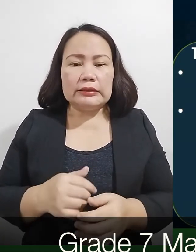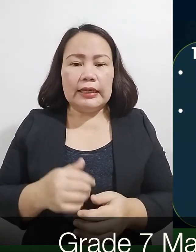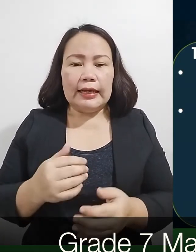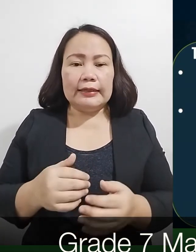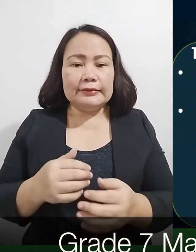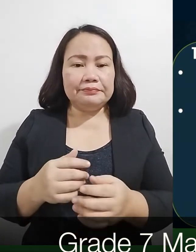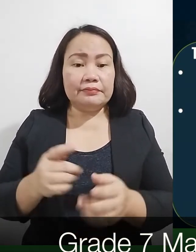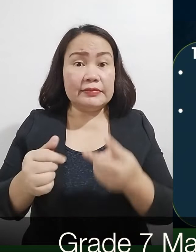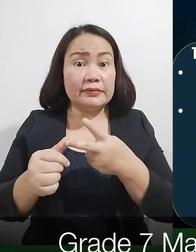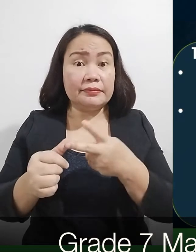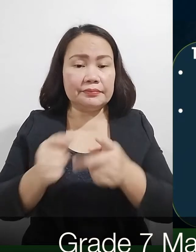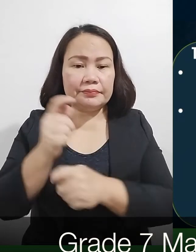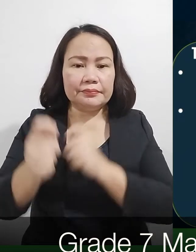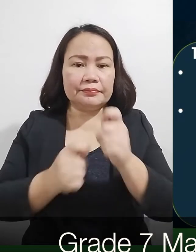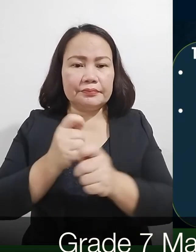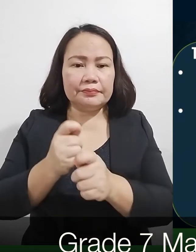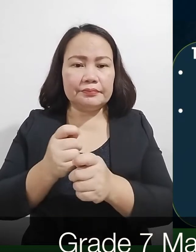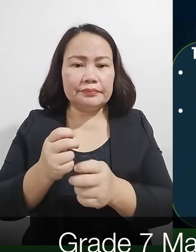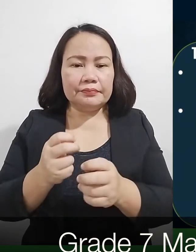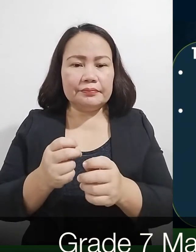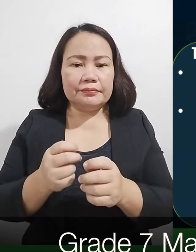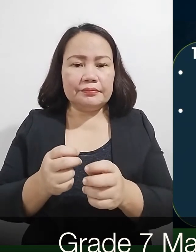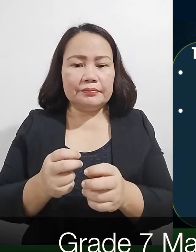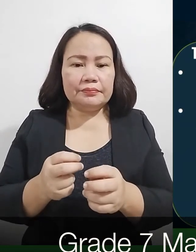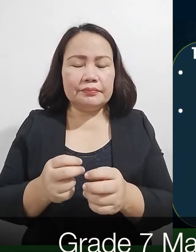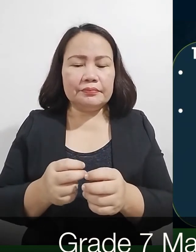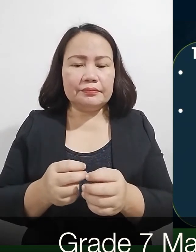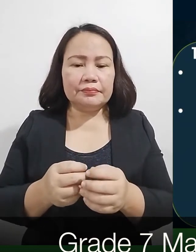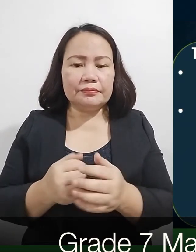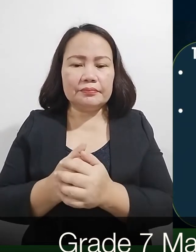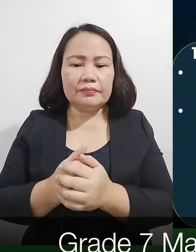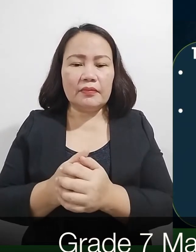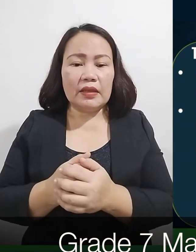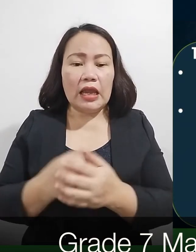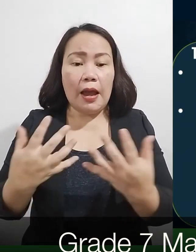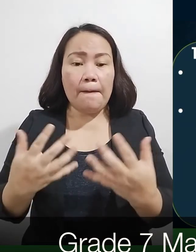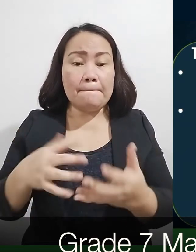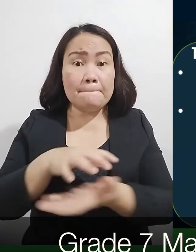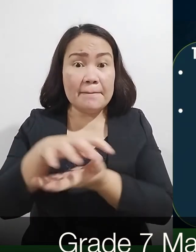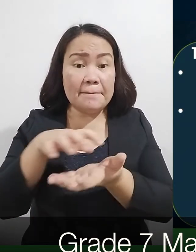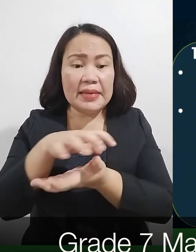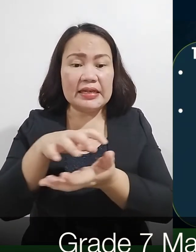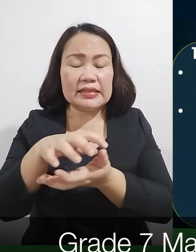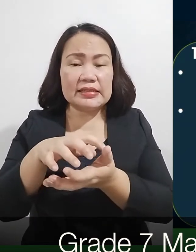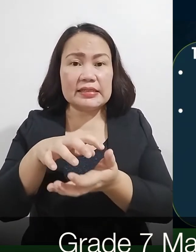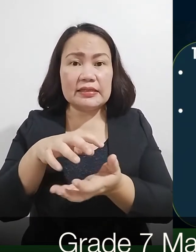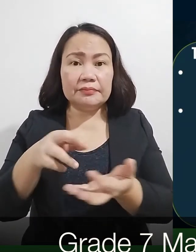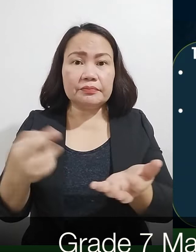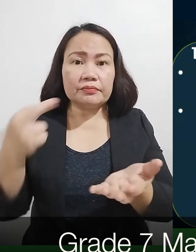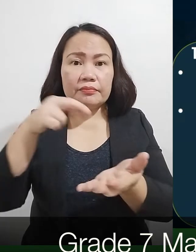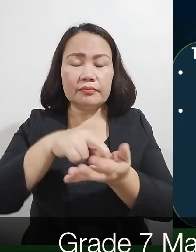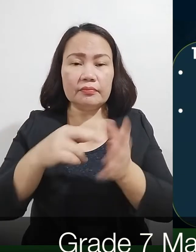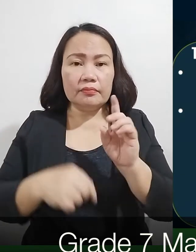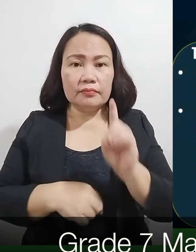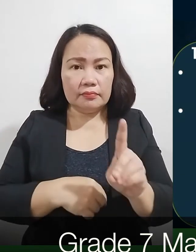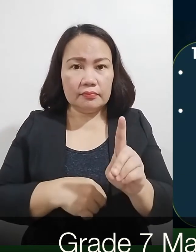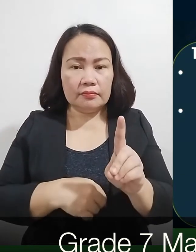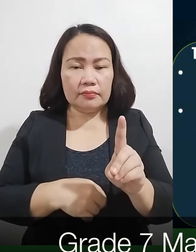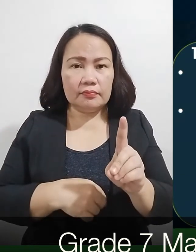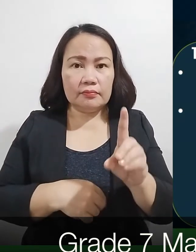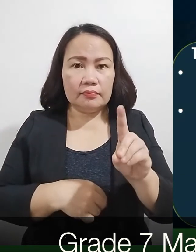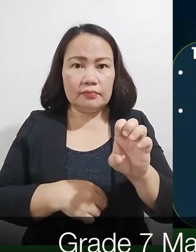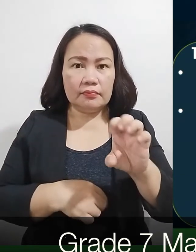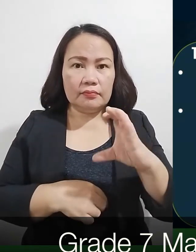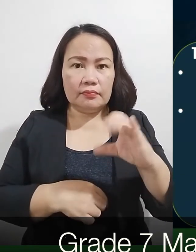another kinds of decimal under rational numbers are mixed repeating decimal. So, pag sinabi naman